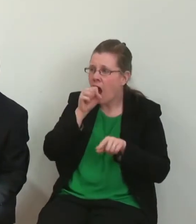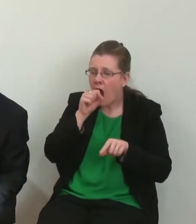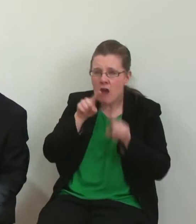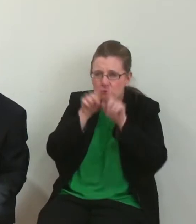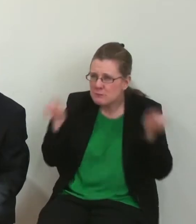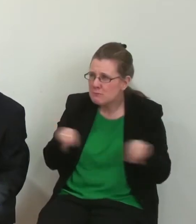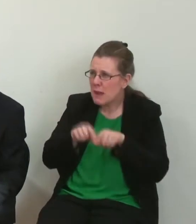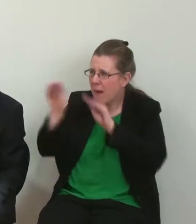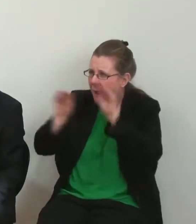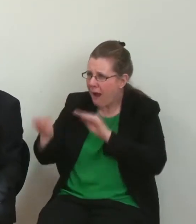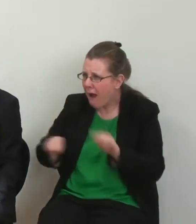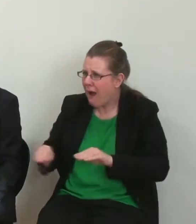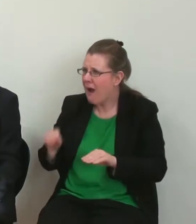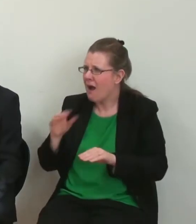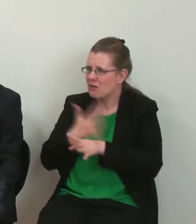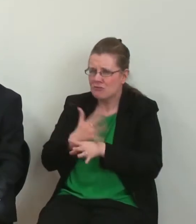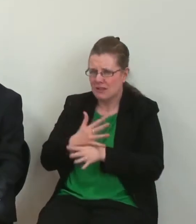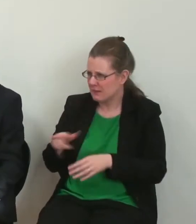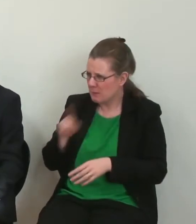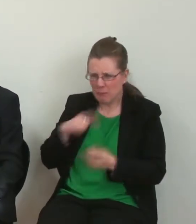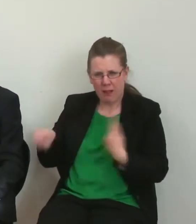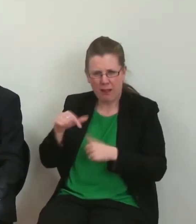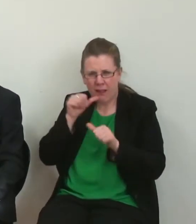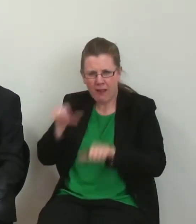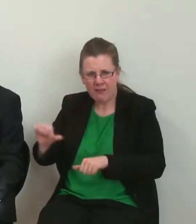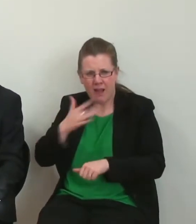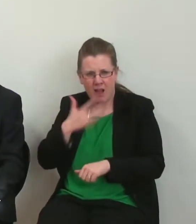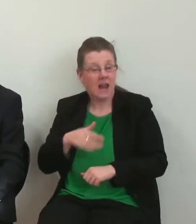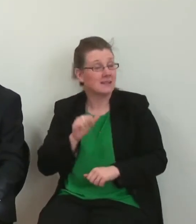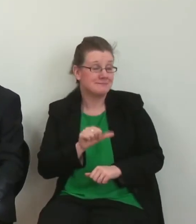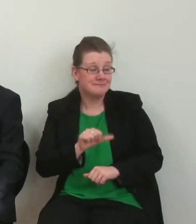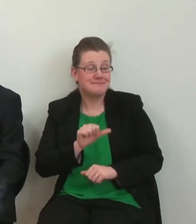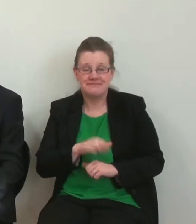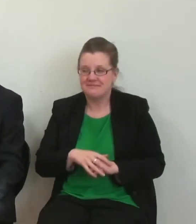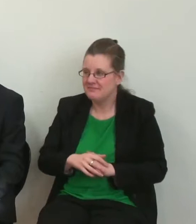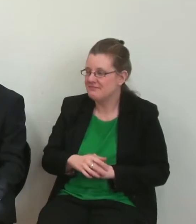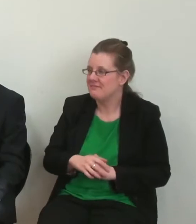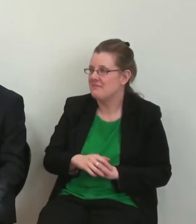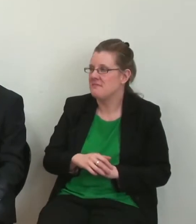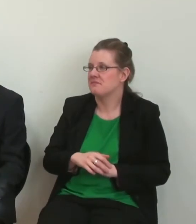People really like colours, don't they? It's incredible. Really incredible. So there we are.